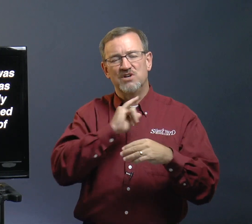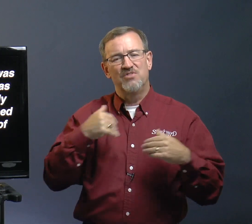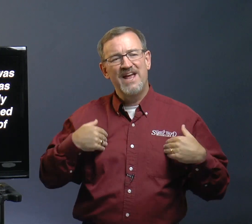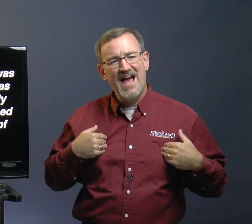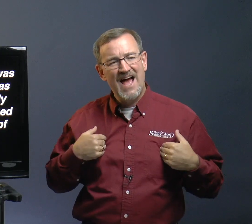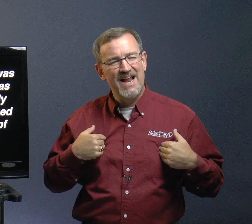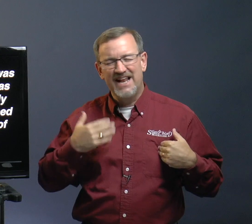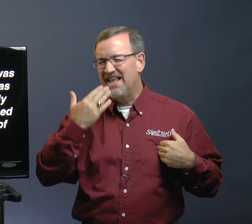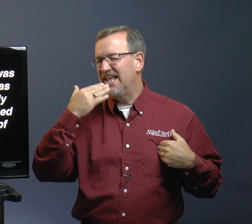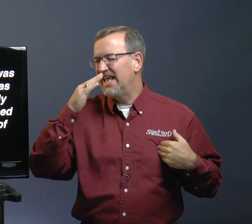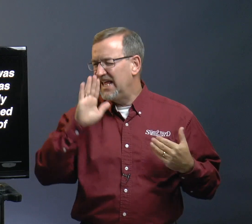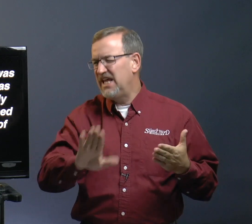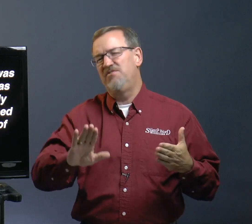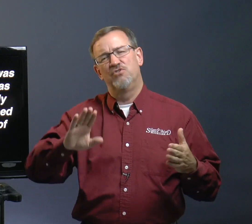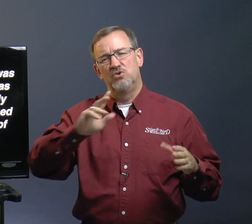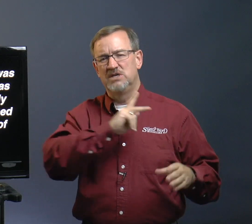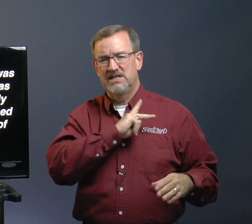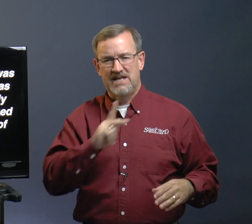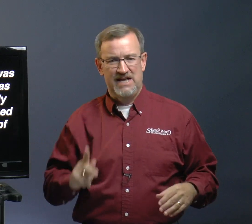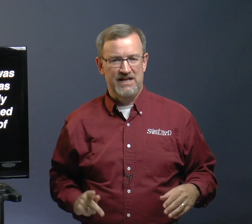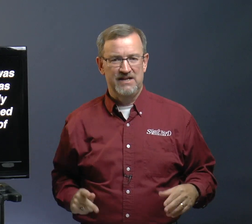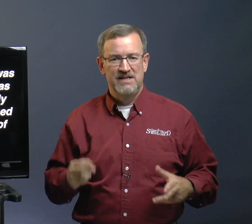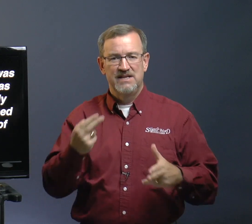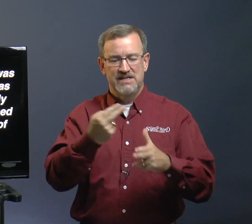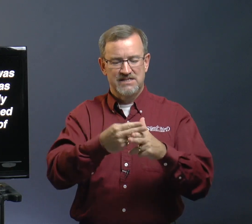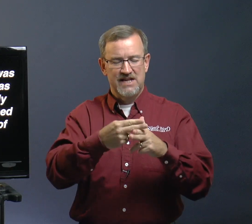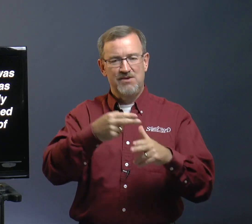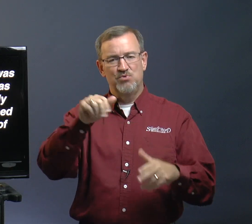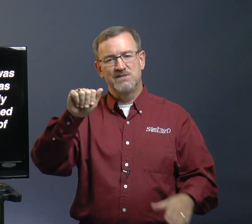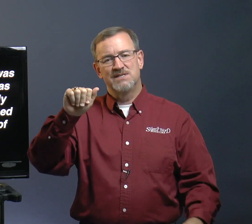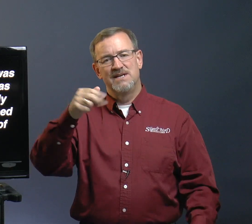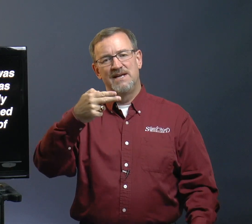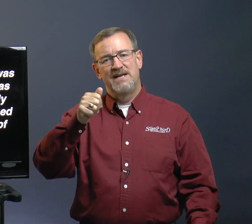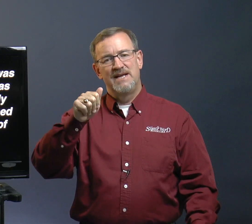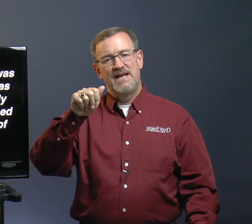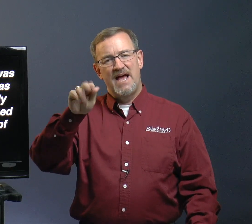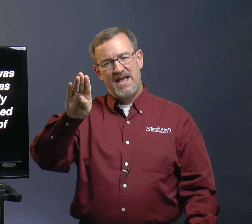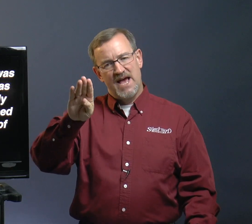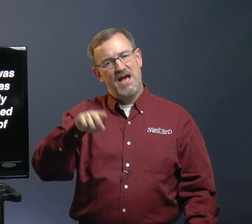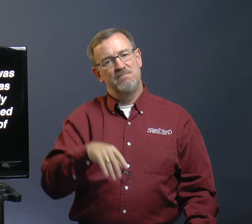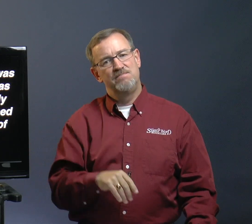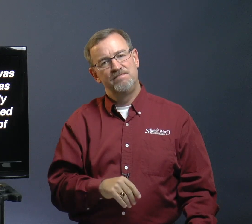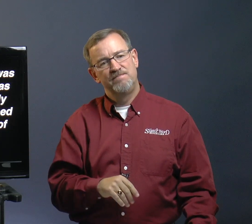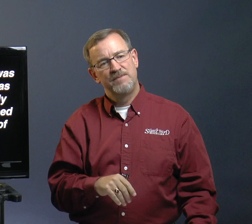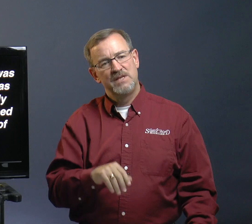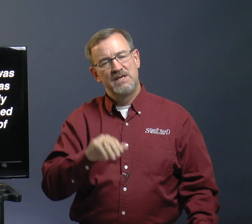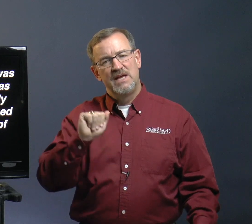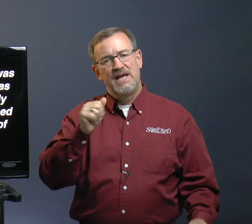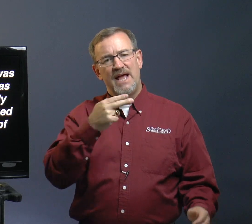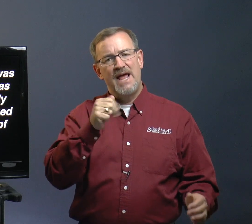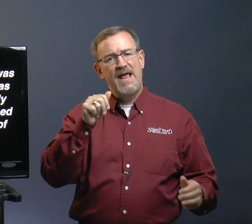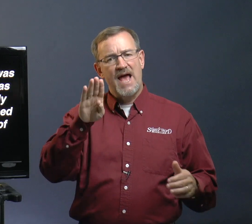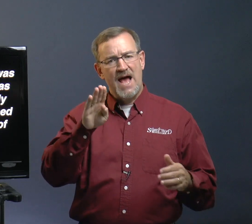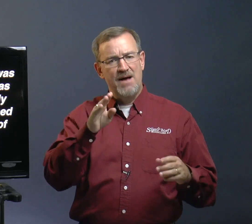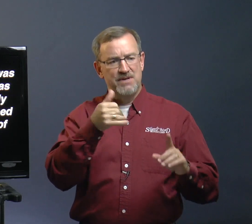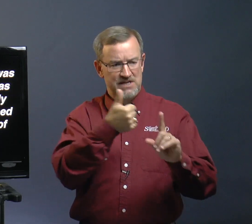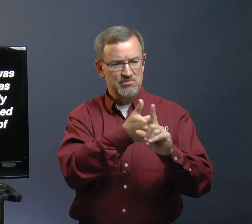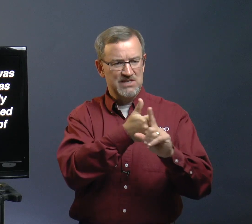they had an evil king. His name was Ahab. Ahab